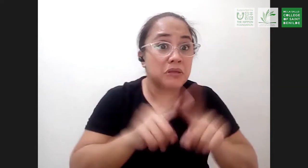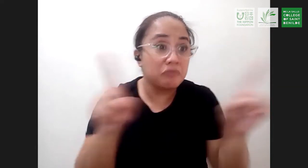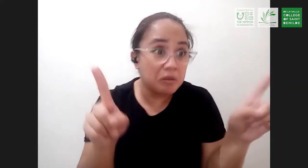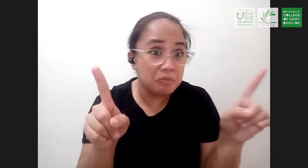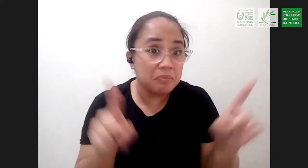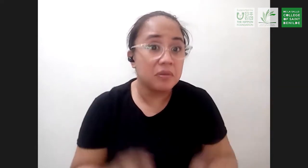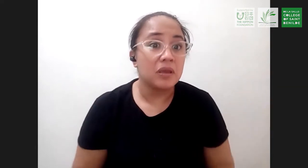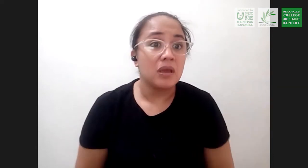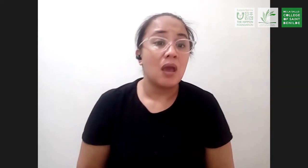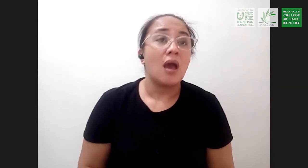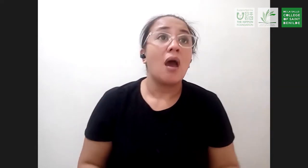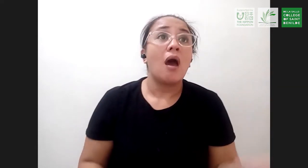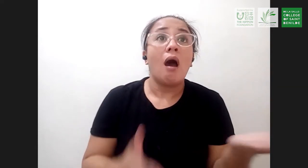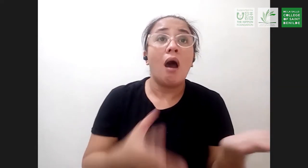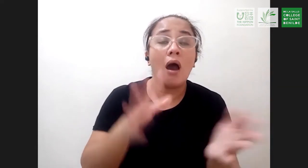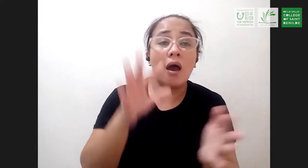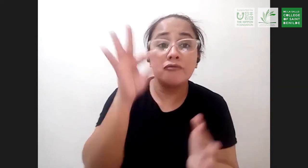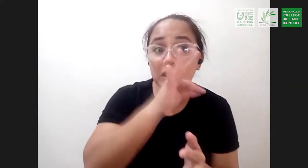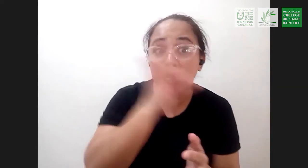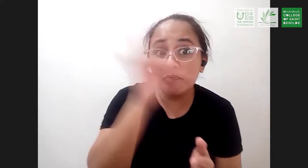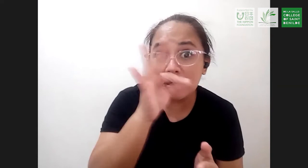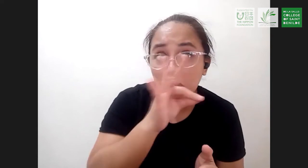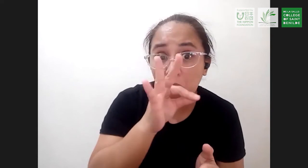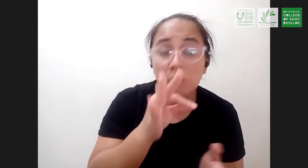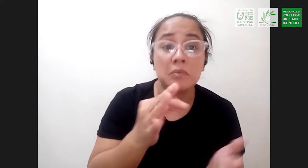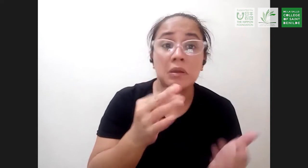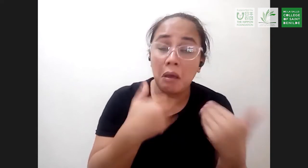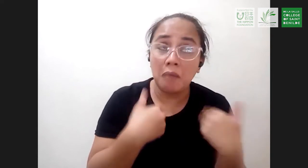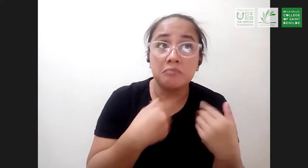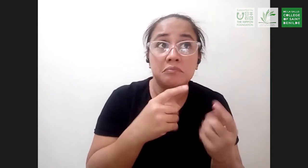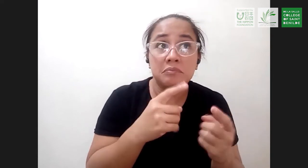different from my cultural assumptions.